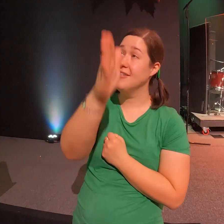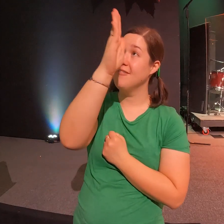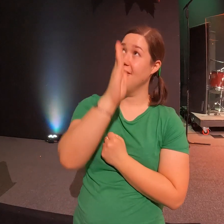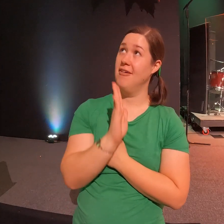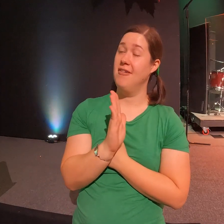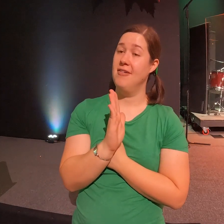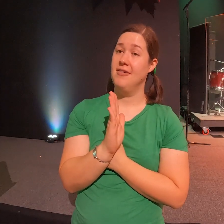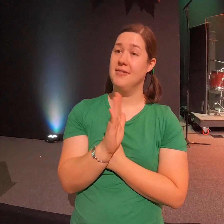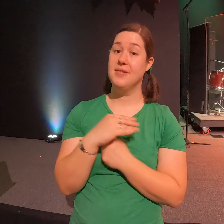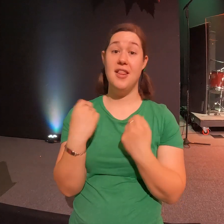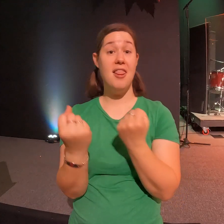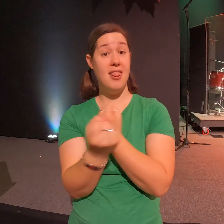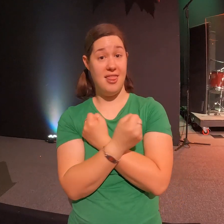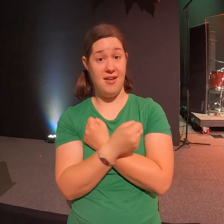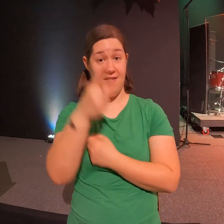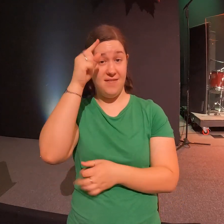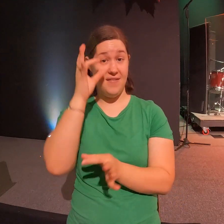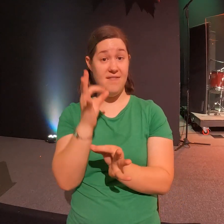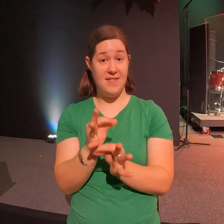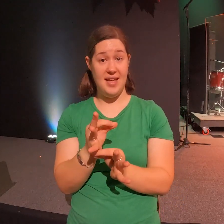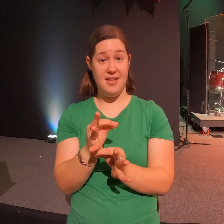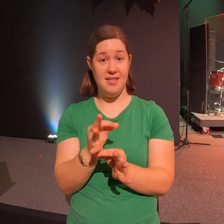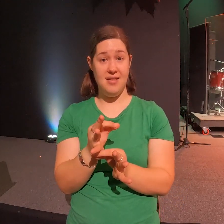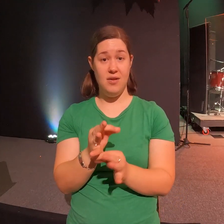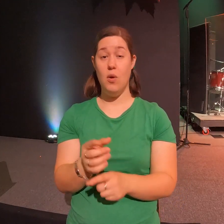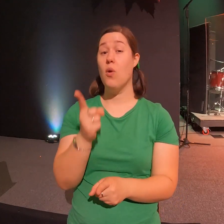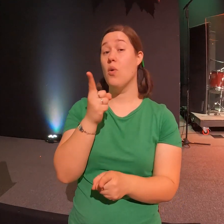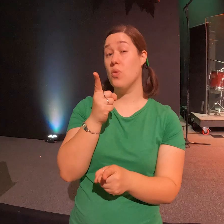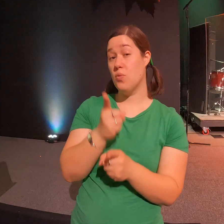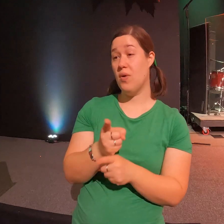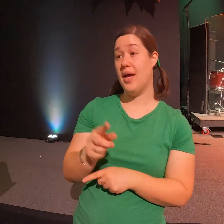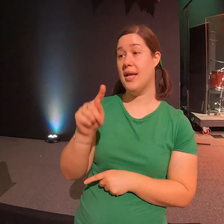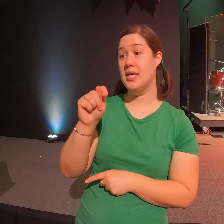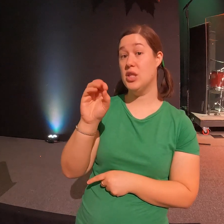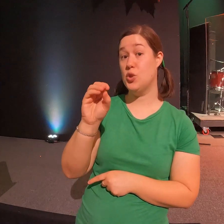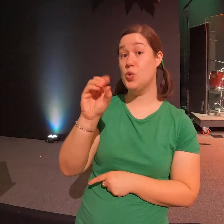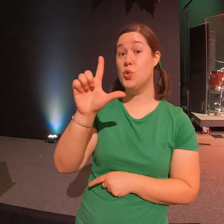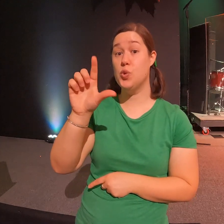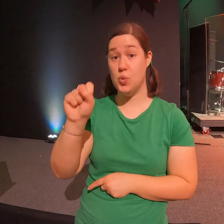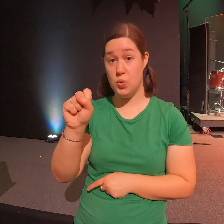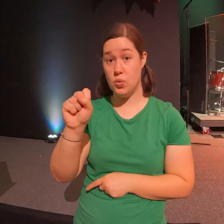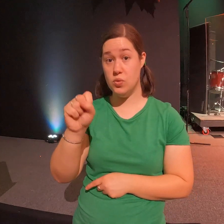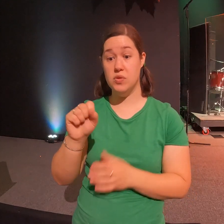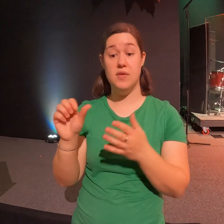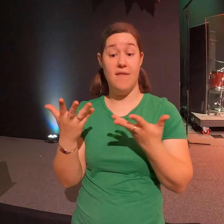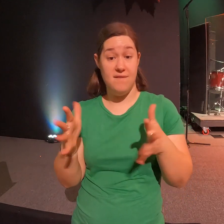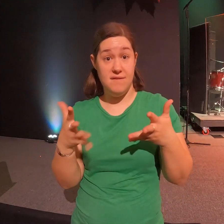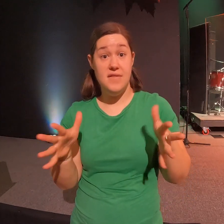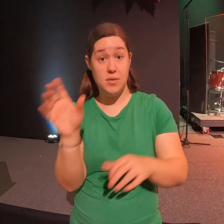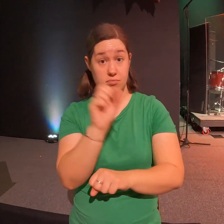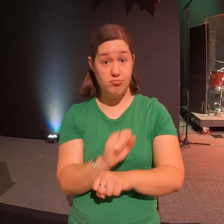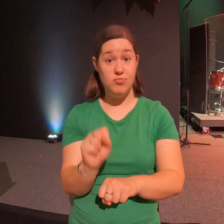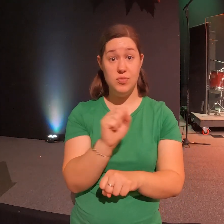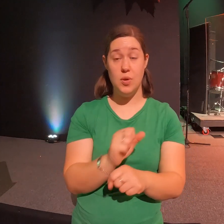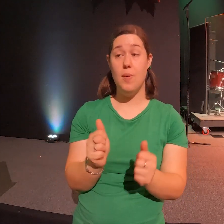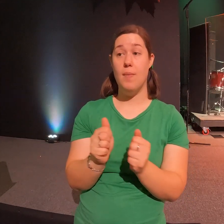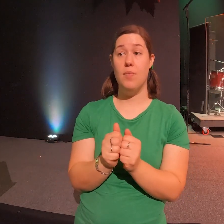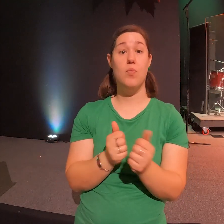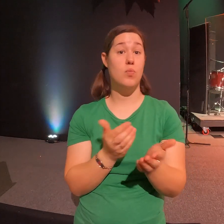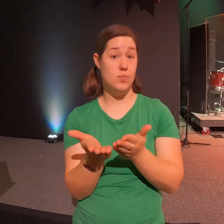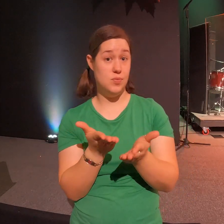Love and faith are the right tools to get the job done with servant